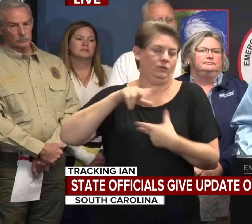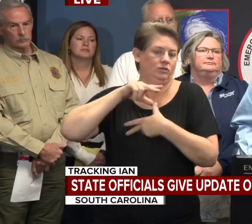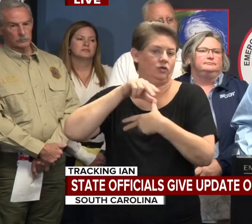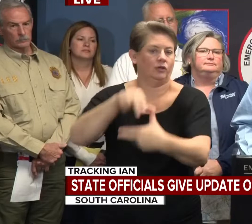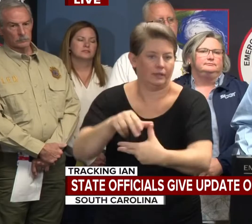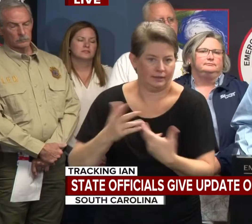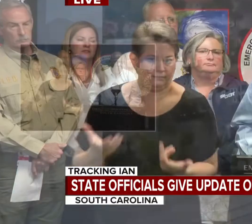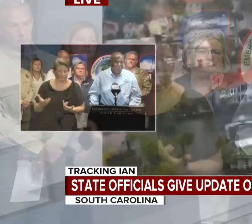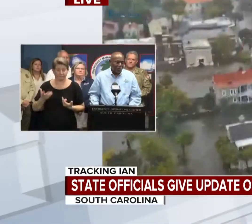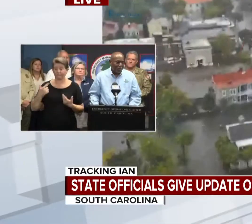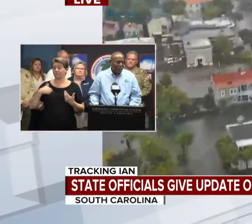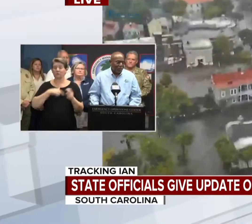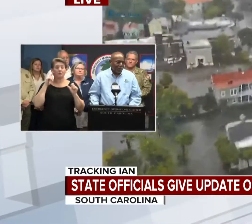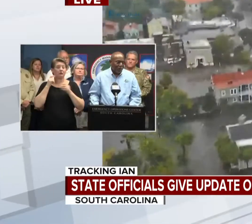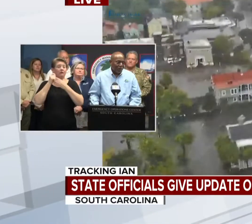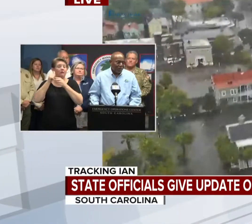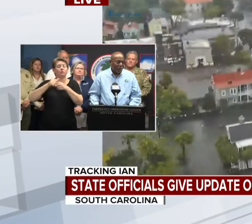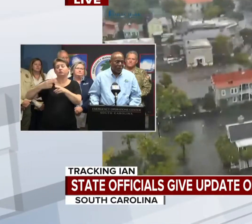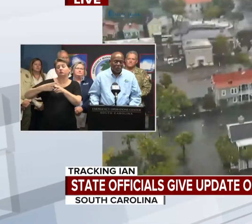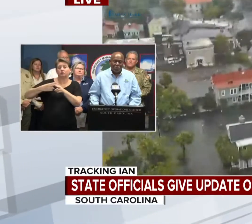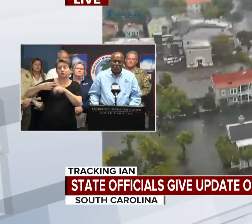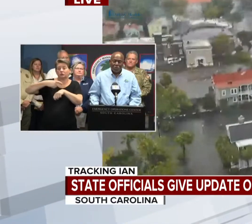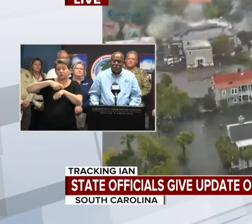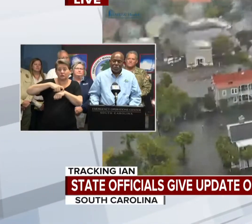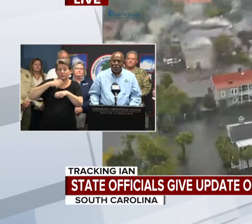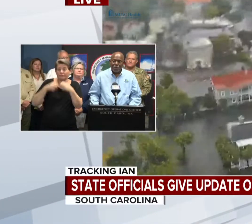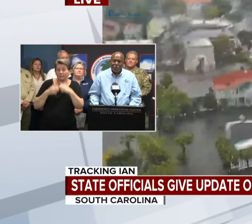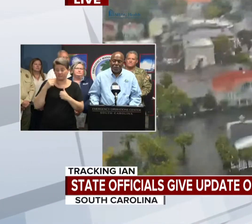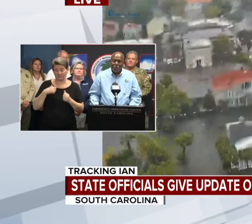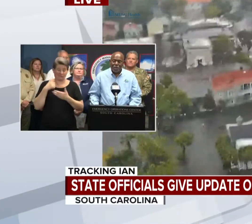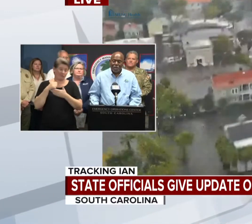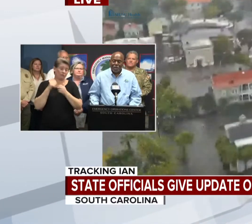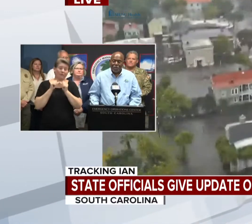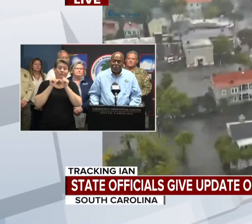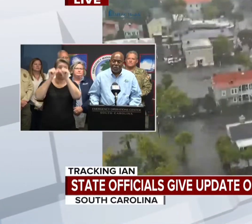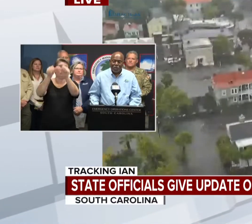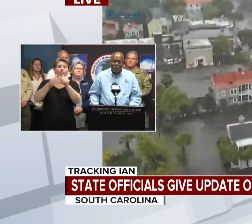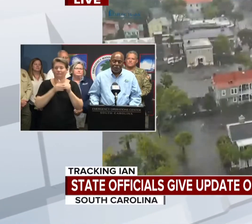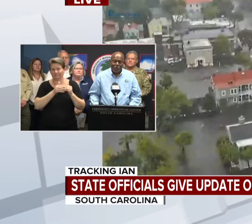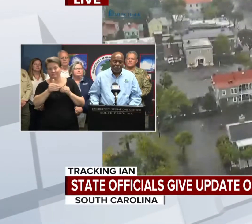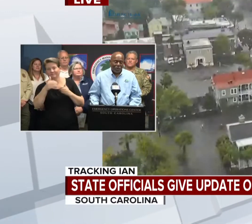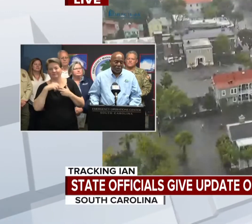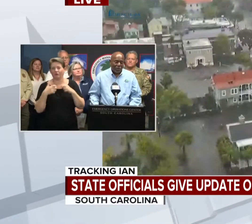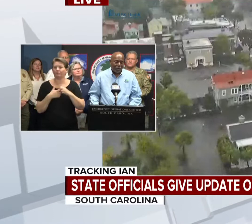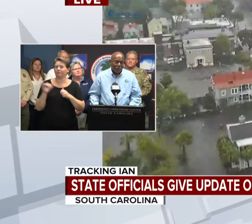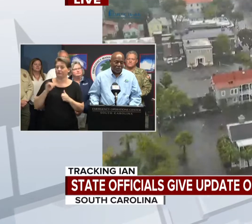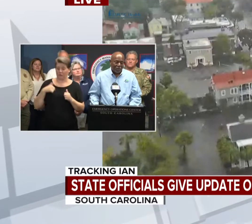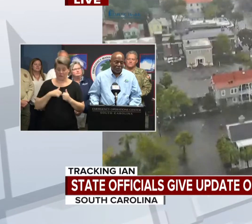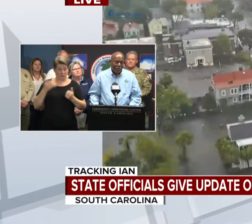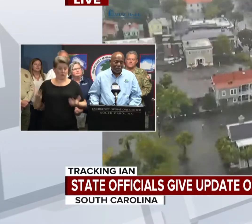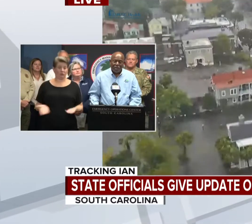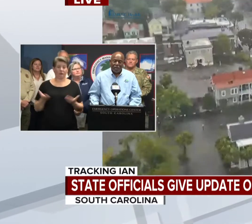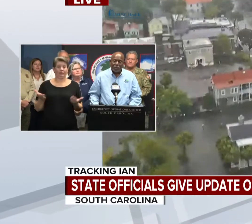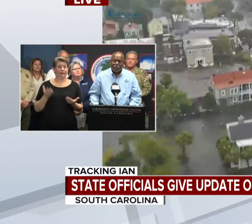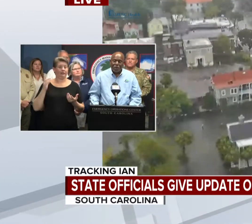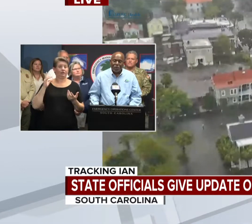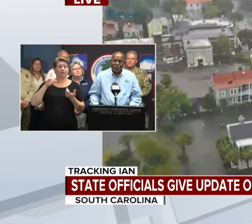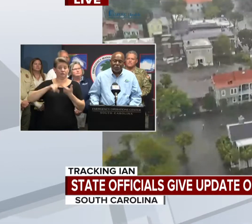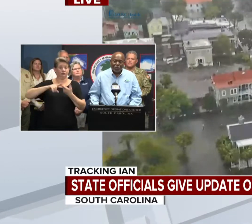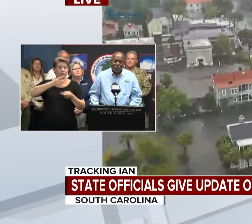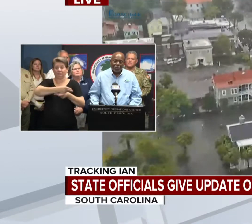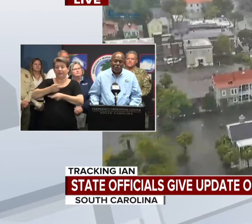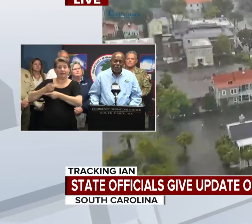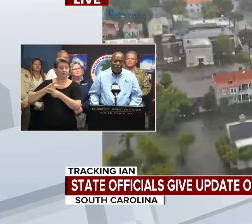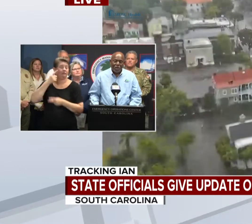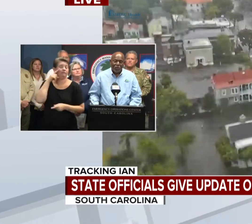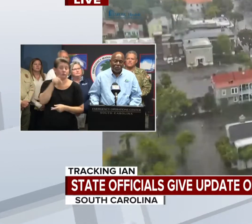We help with short-term problems. We help with long-term problems. And we are here until we take care of those problems